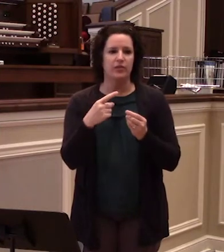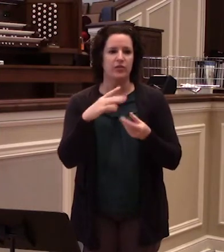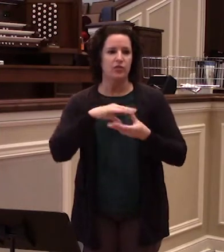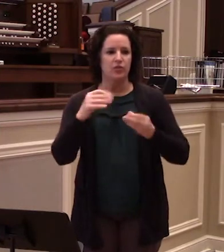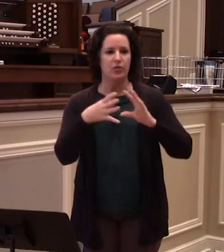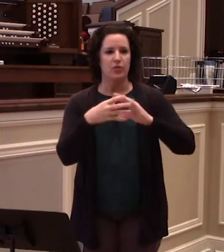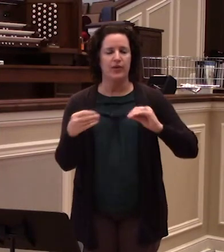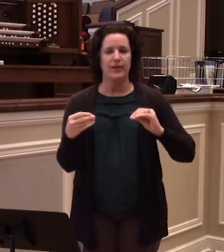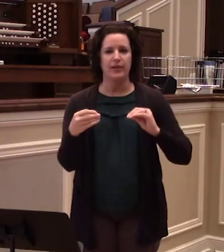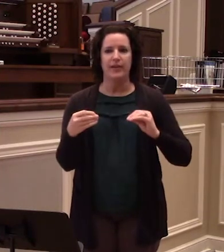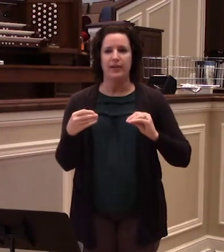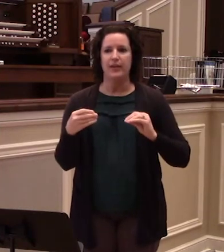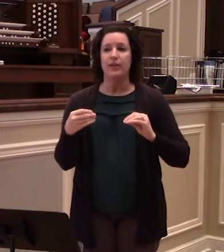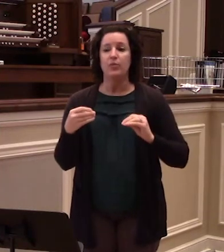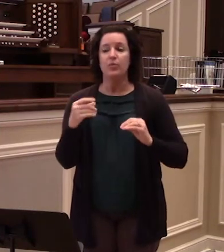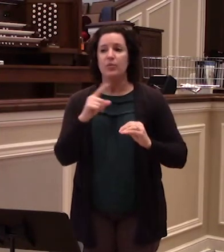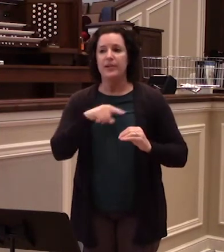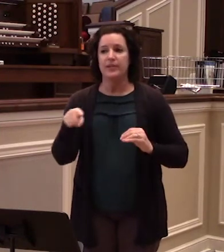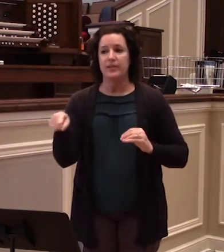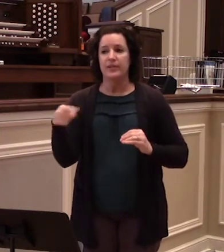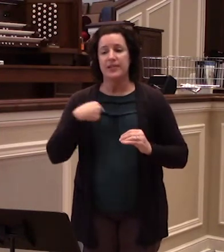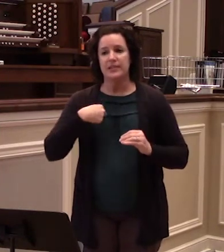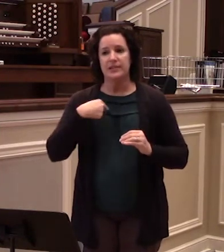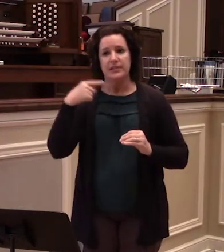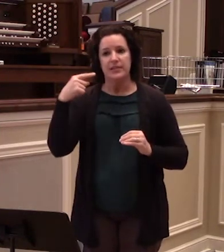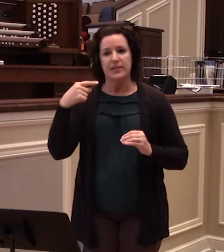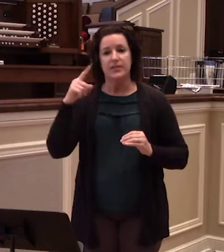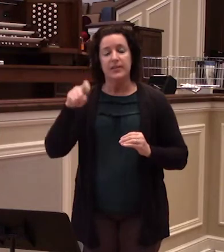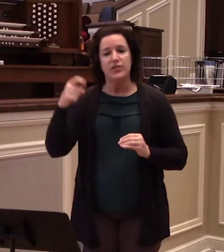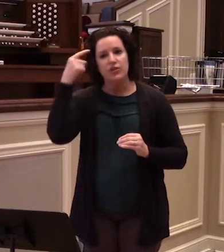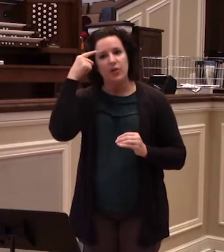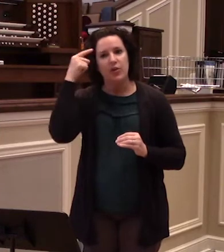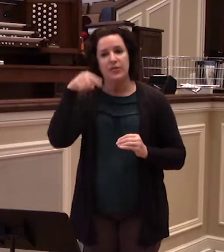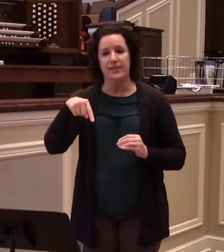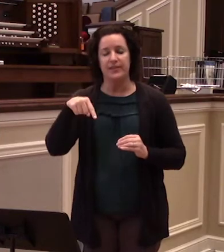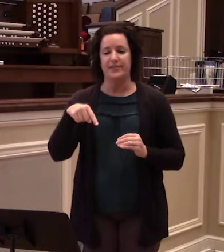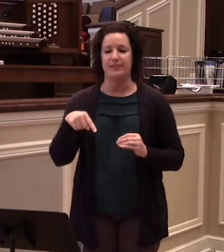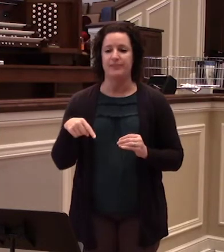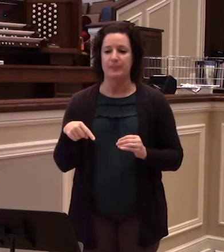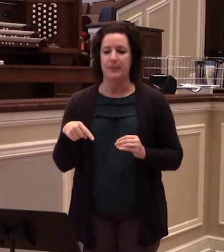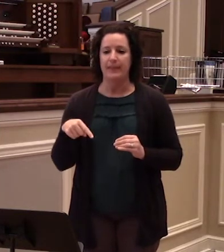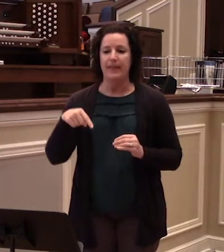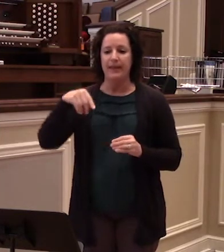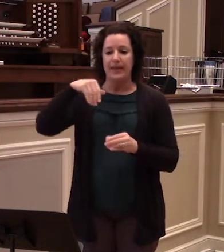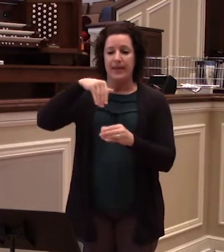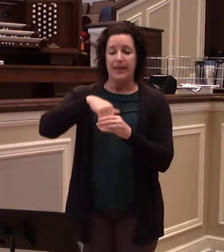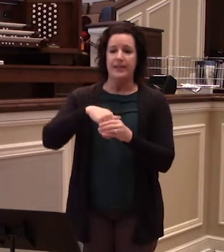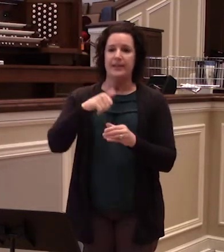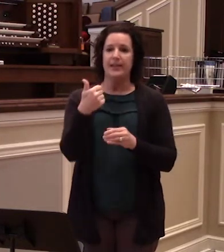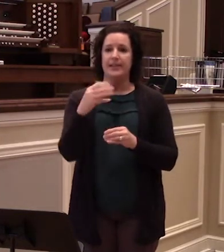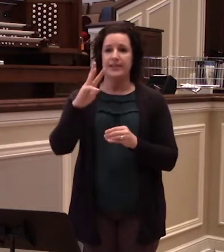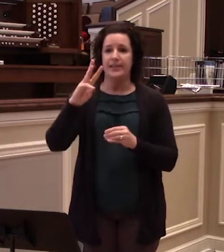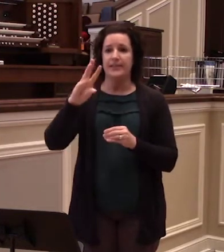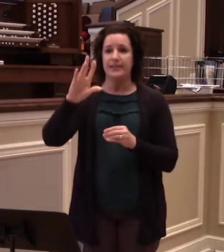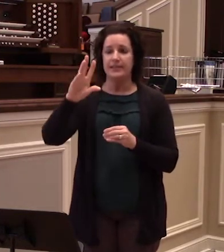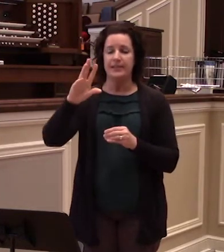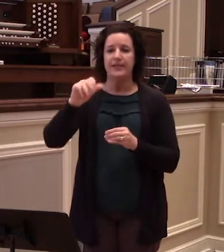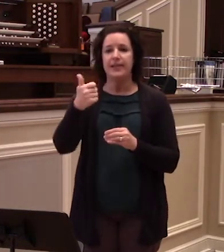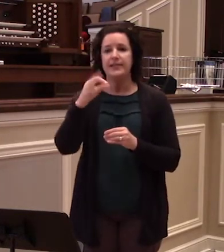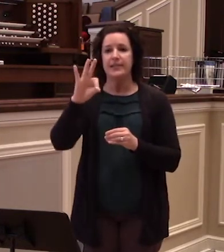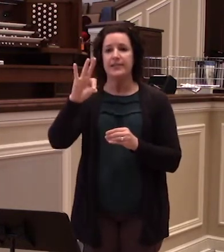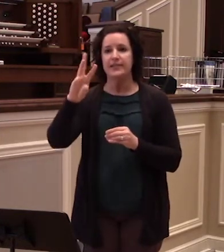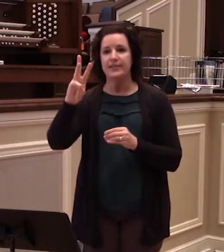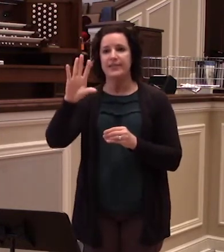be known in order to understand it. In 1965, America saw for the very first time a Charlie